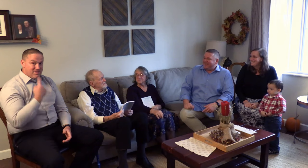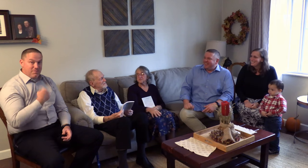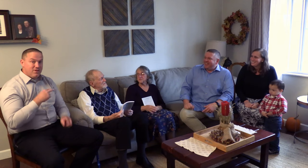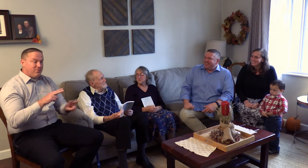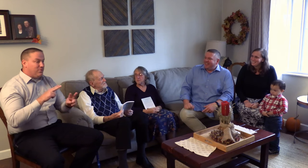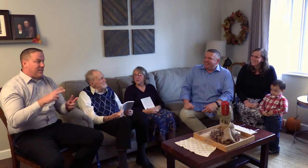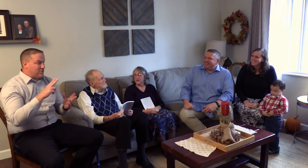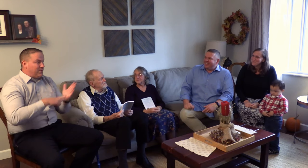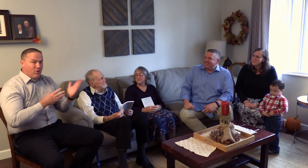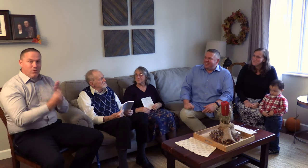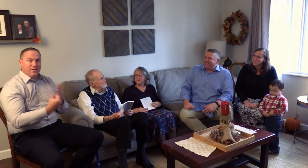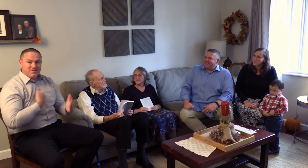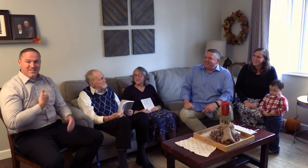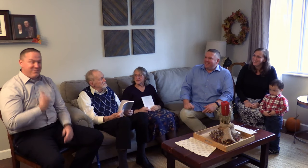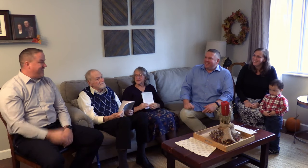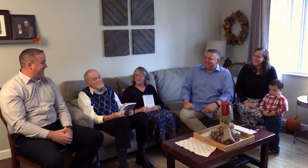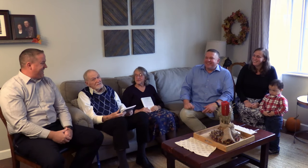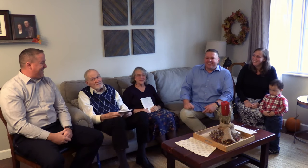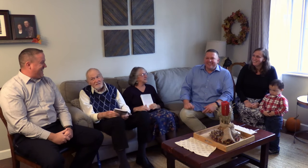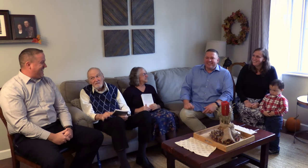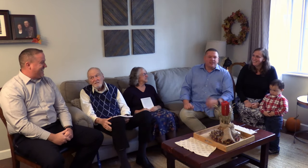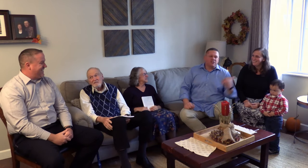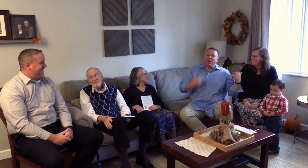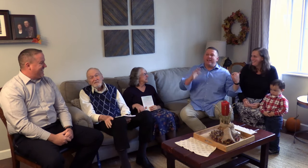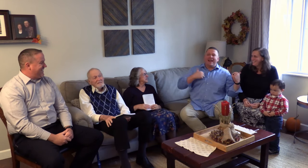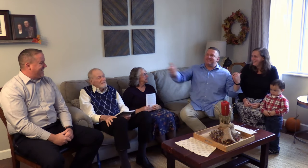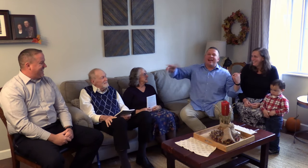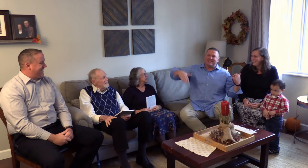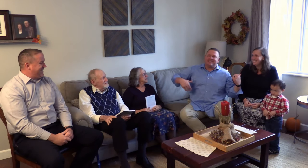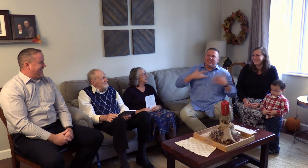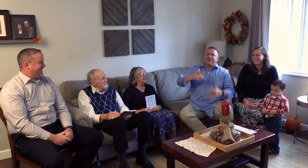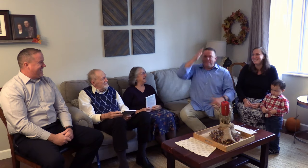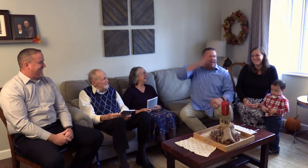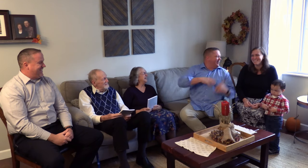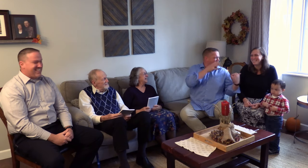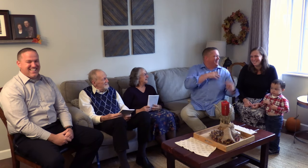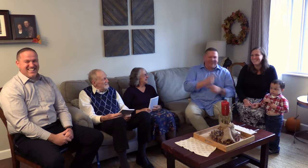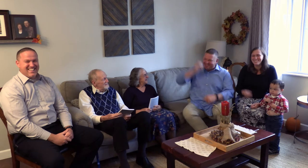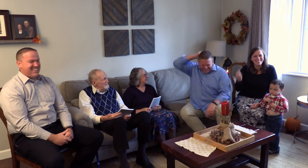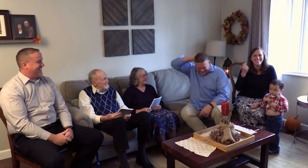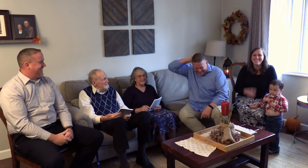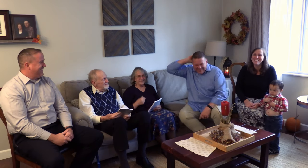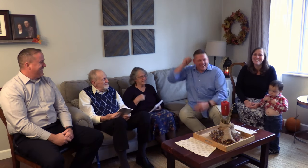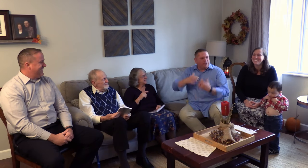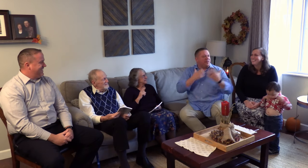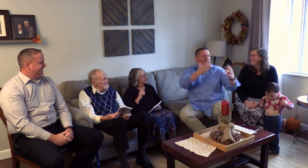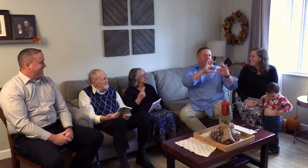i'm looking forward to actually reading the whole thing myself sure he has he has a typical man woman right so i want to thank my